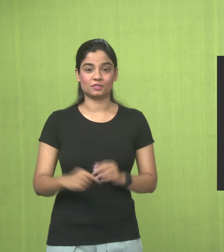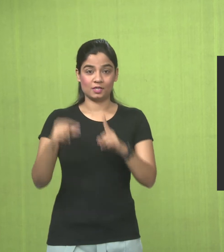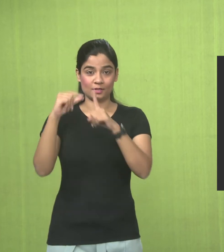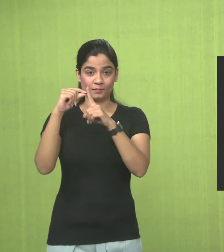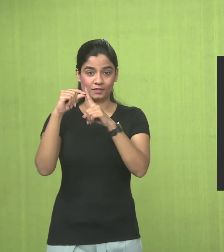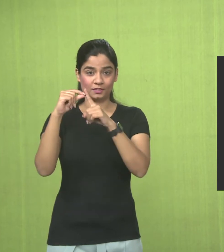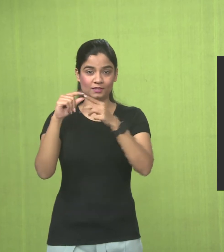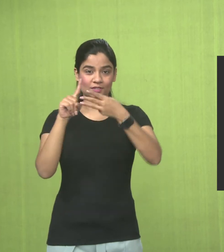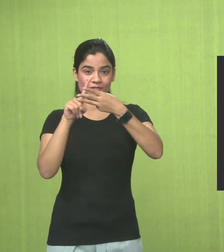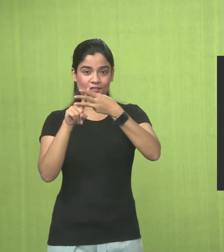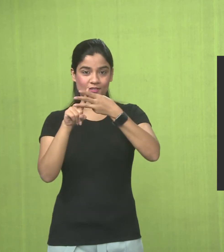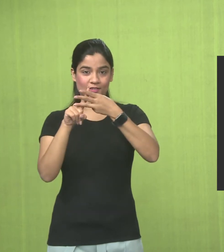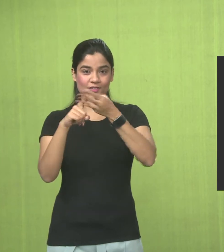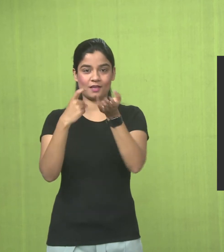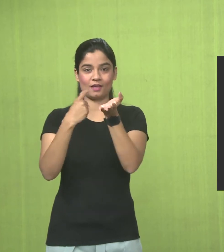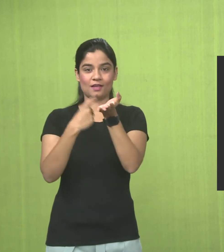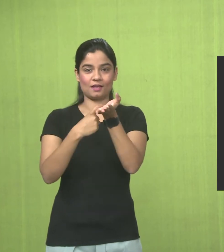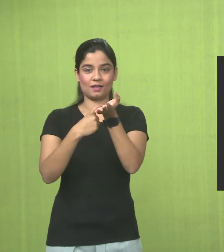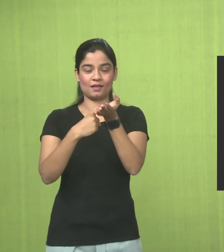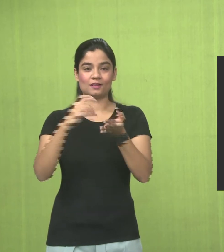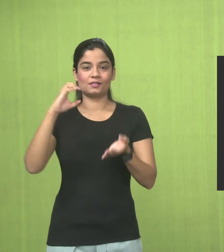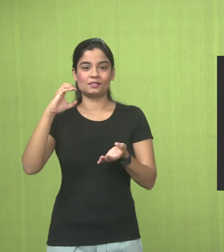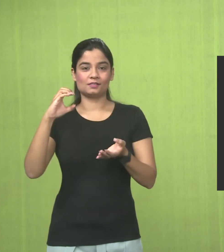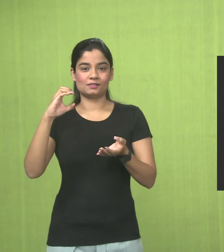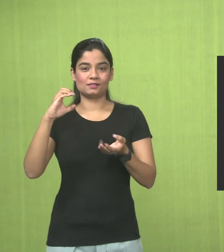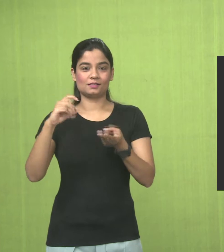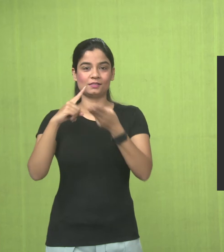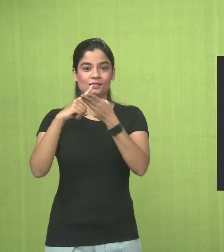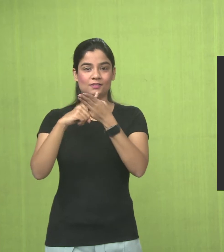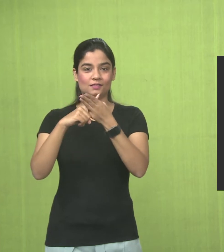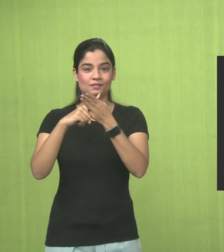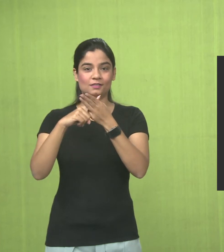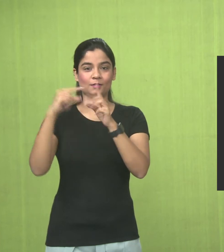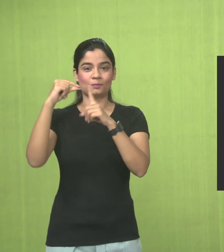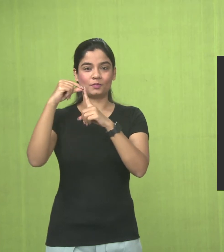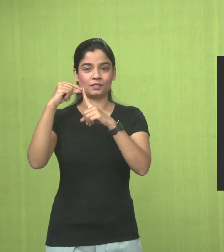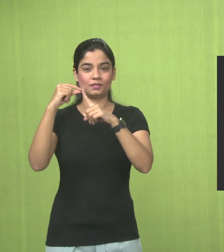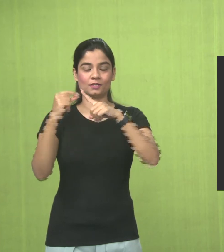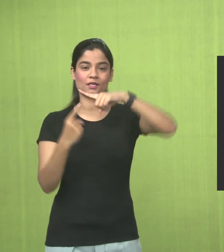Perception. The way in which something is regarded and understood.